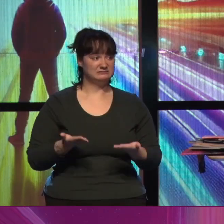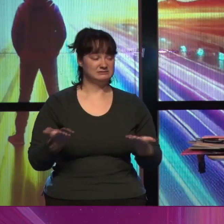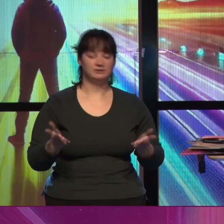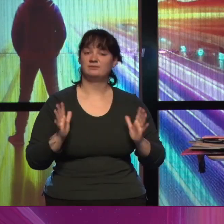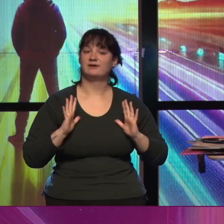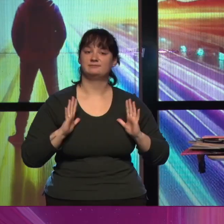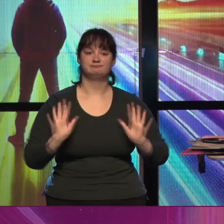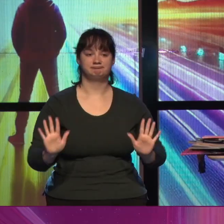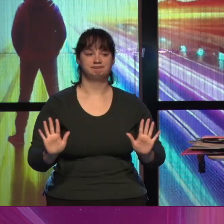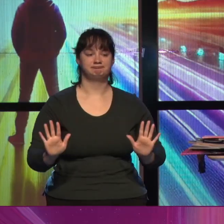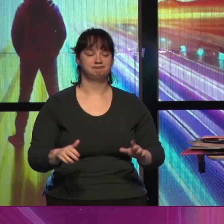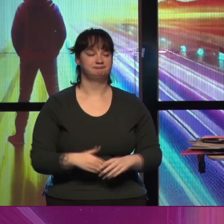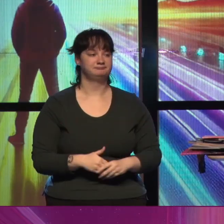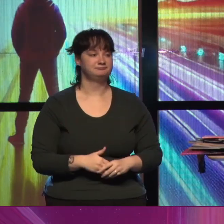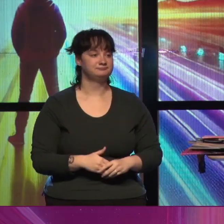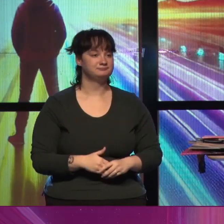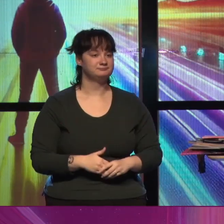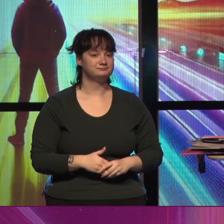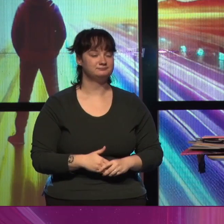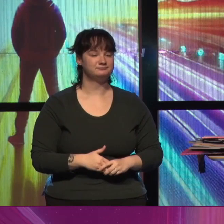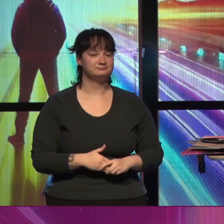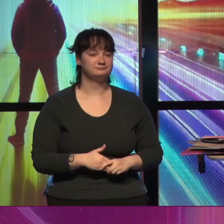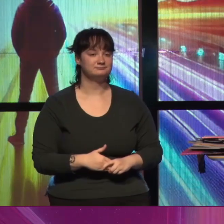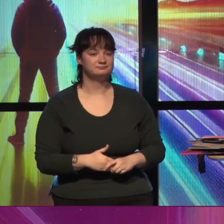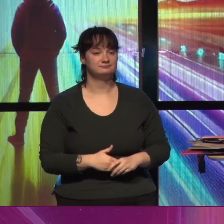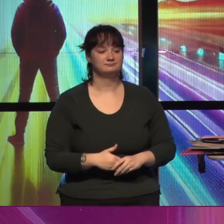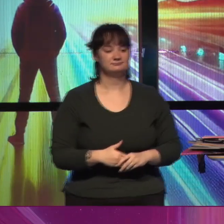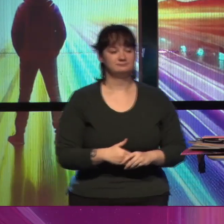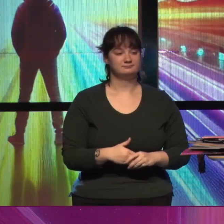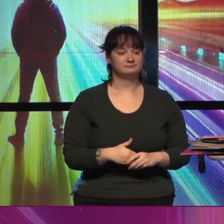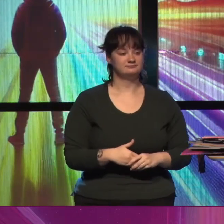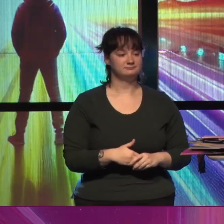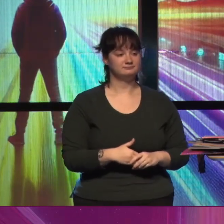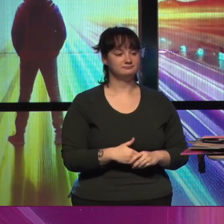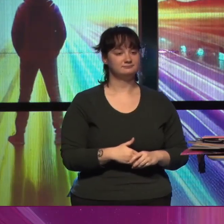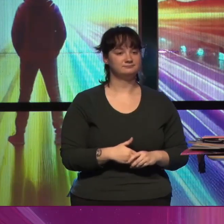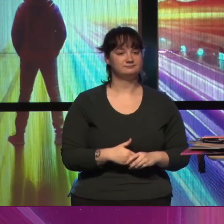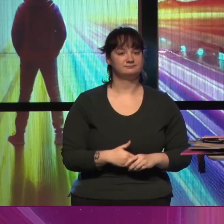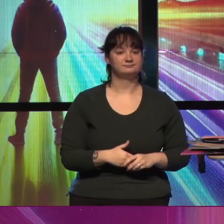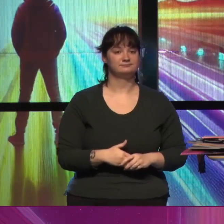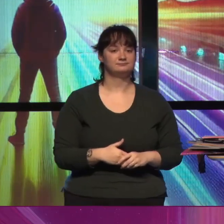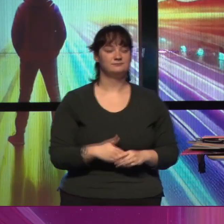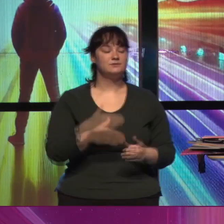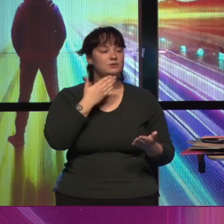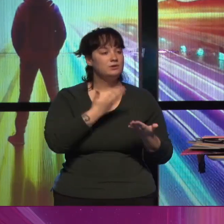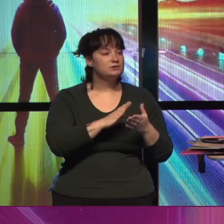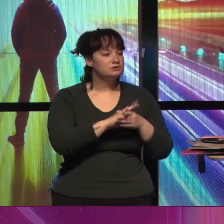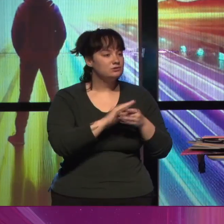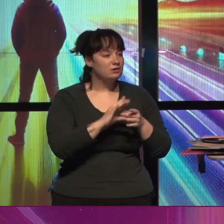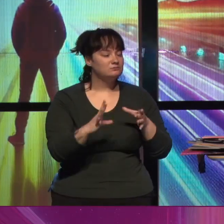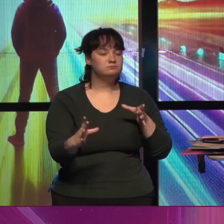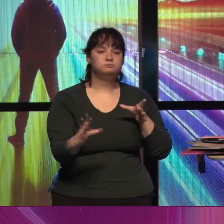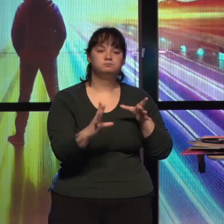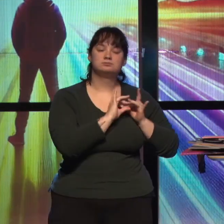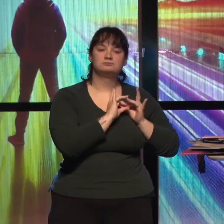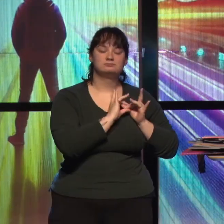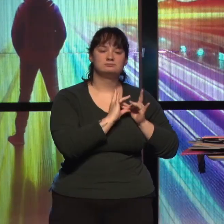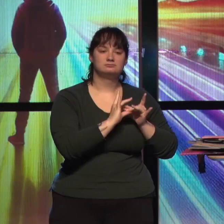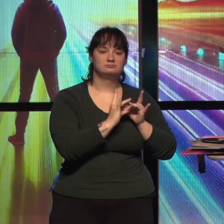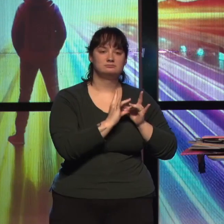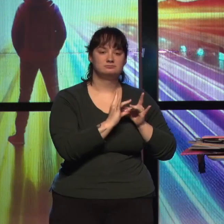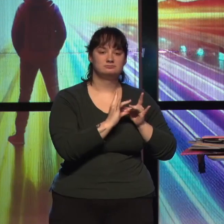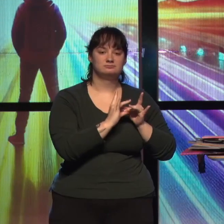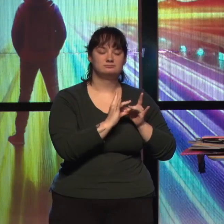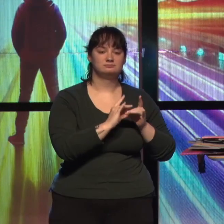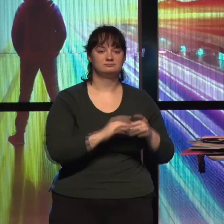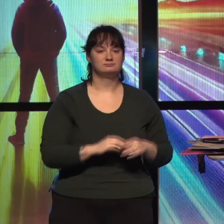I promise, all right? So a great story does the first thing, right? It connects with us, right? It not only connects with us like